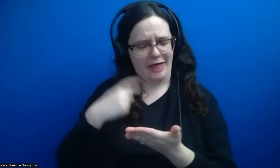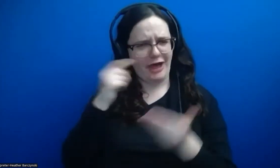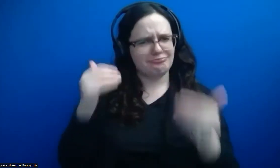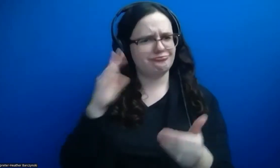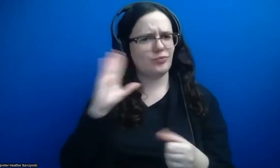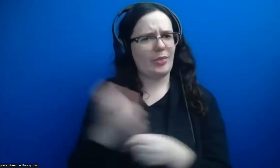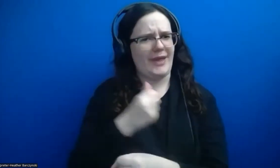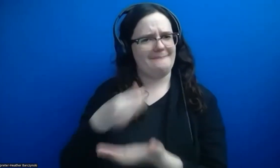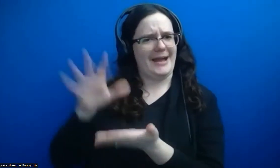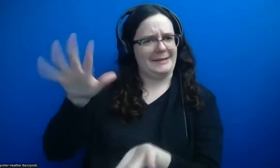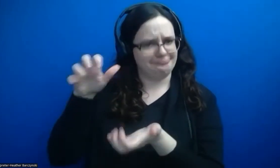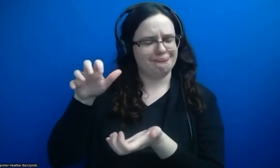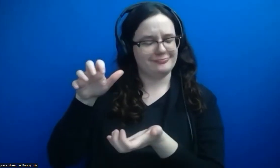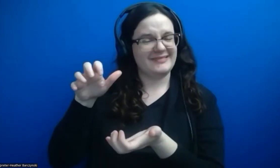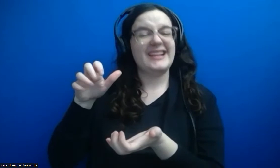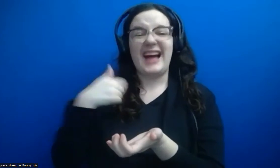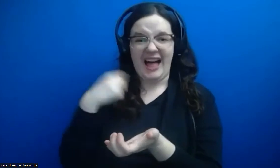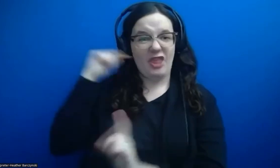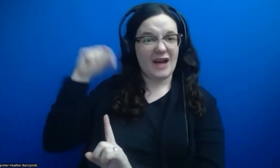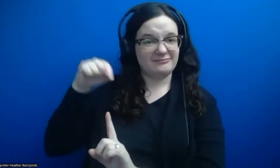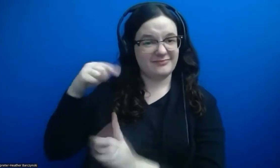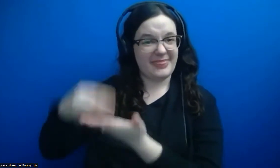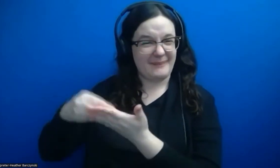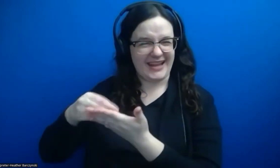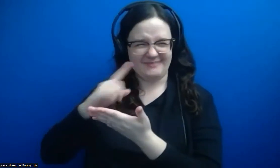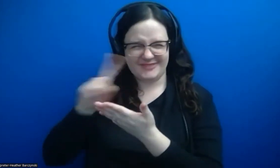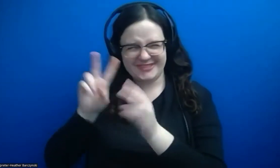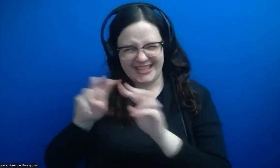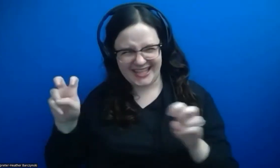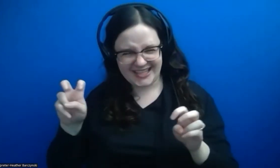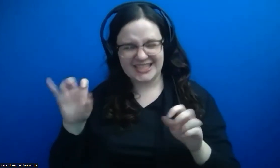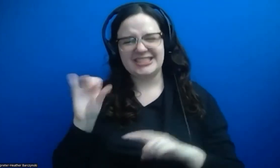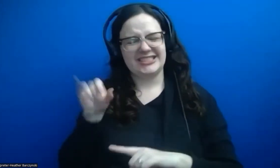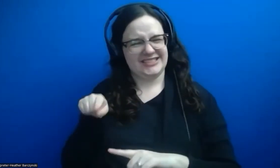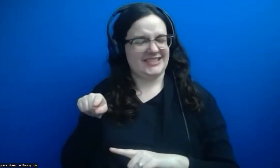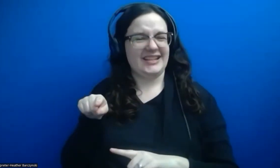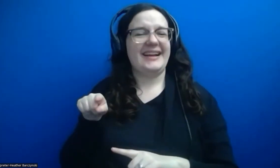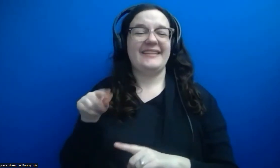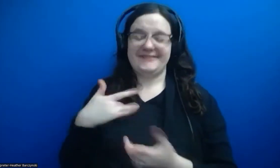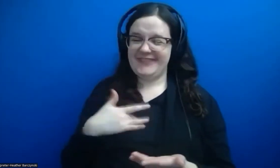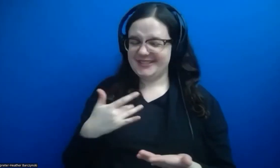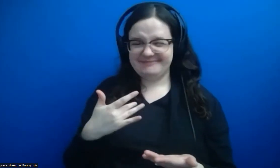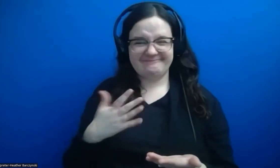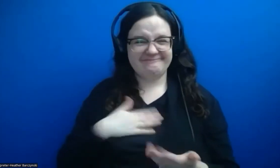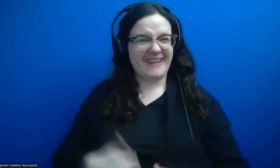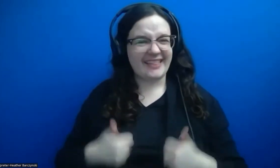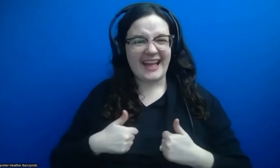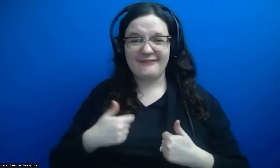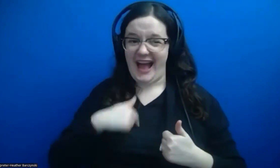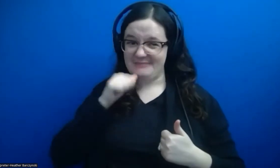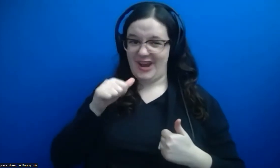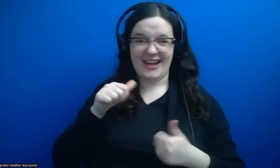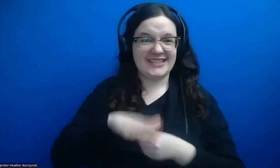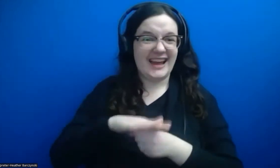but, digging deep into it, it was really about these inadequacies I've always had in my life and feeling like I just was never enough for my family.